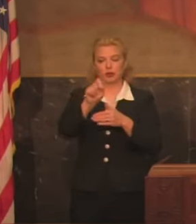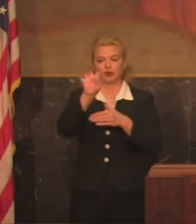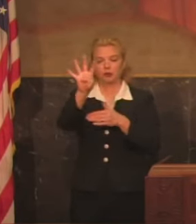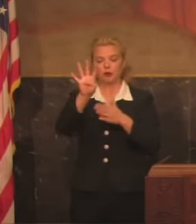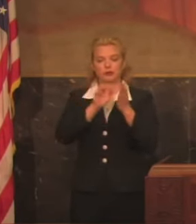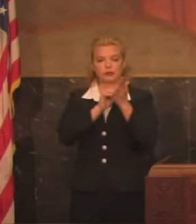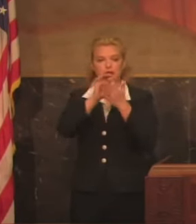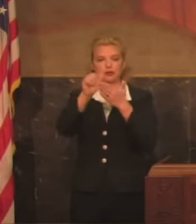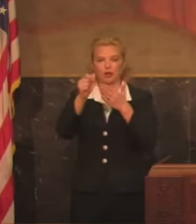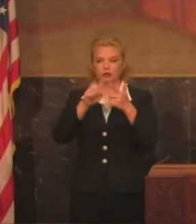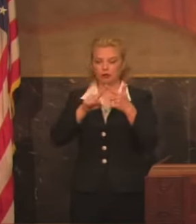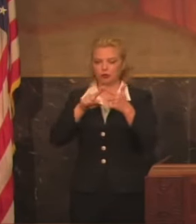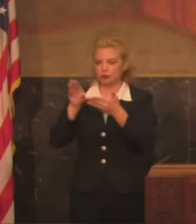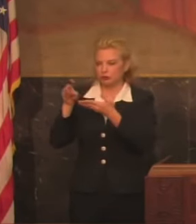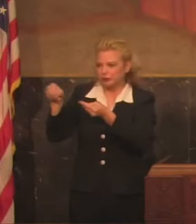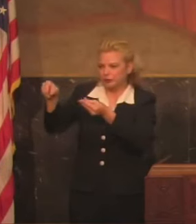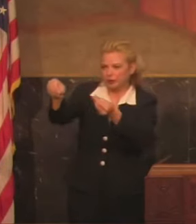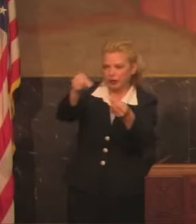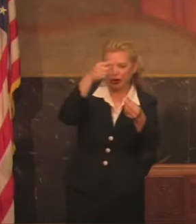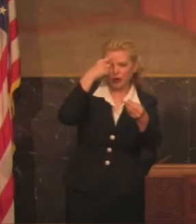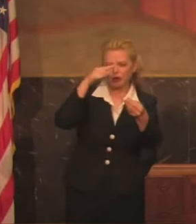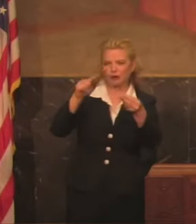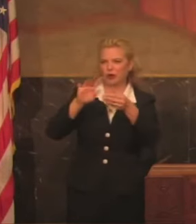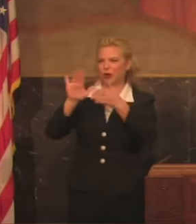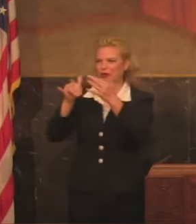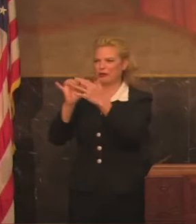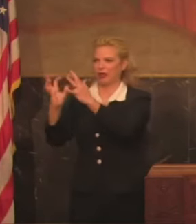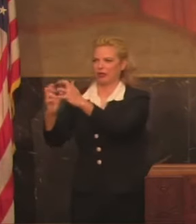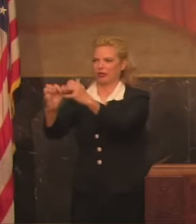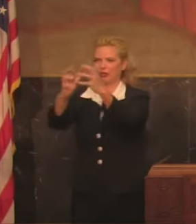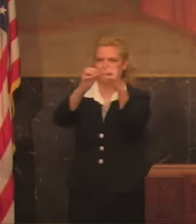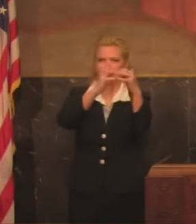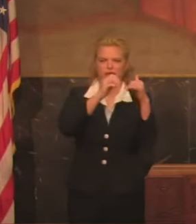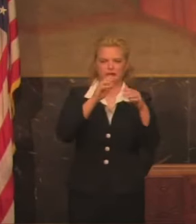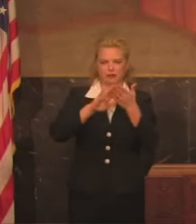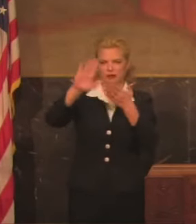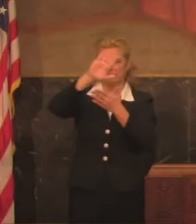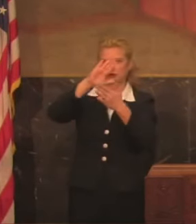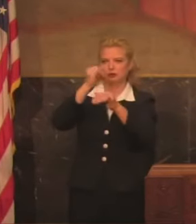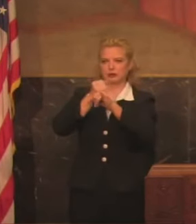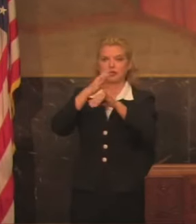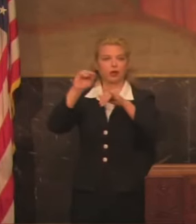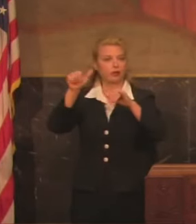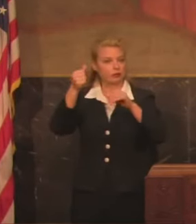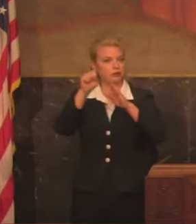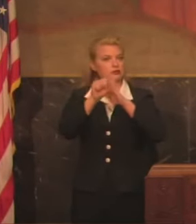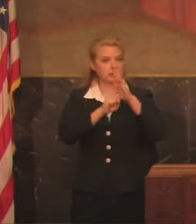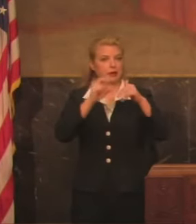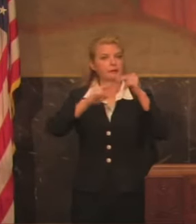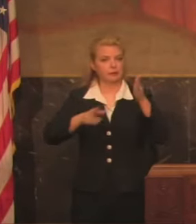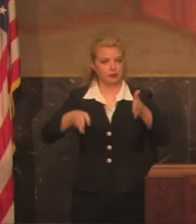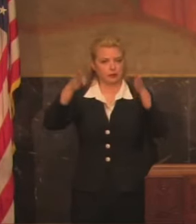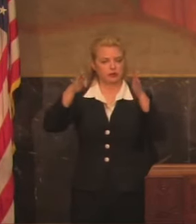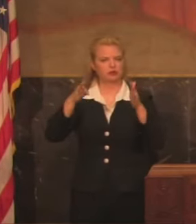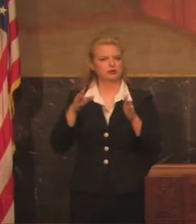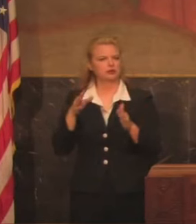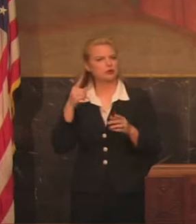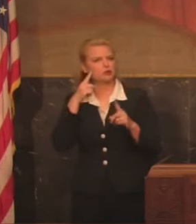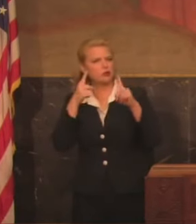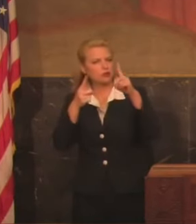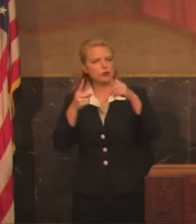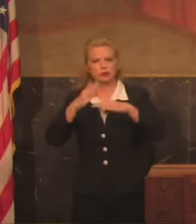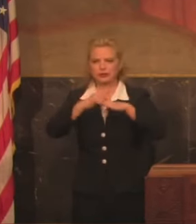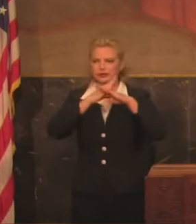to address the deteriorating infrastructure on our college campuses and other state buildings. This is simply an effort to protect